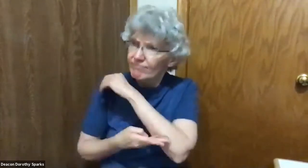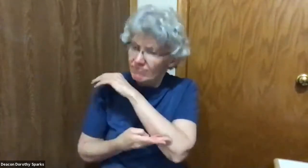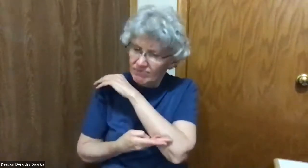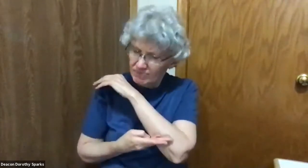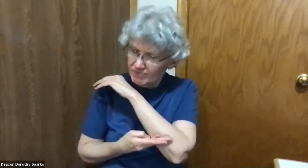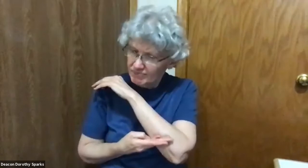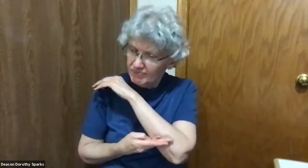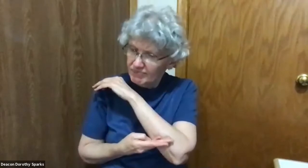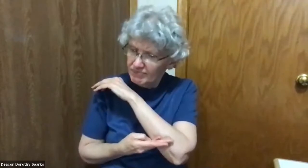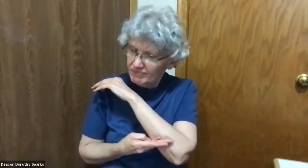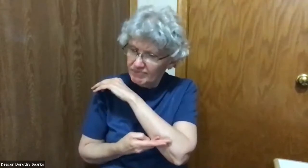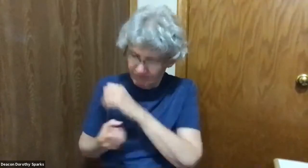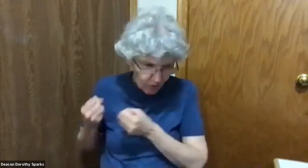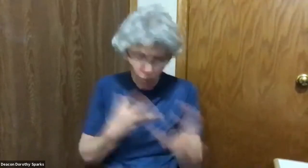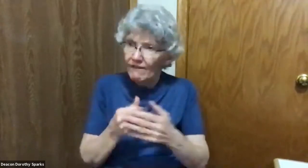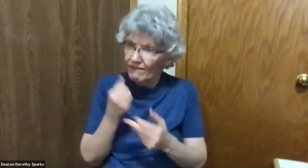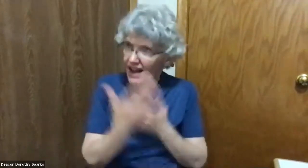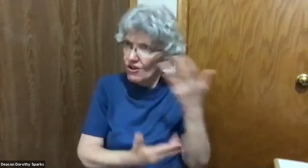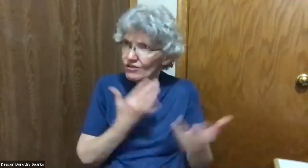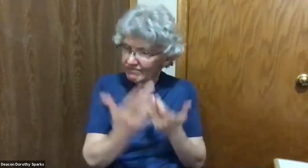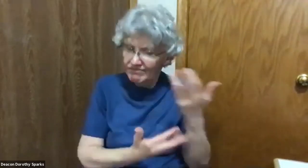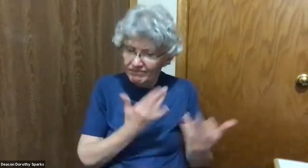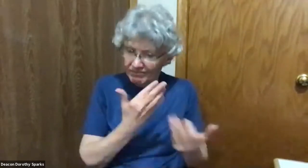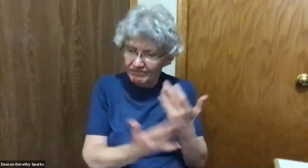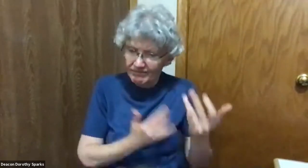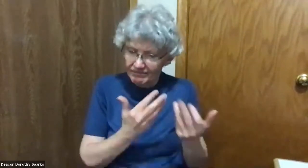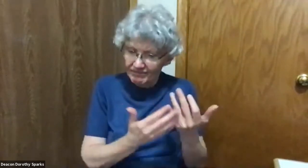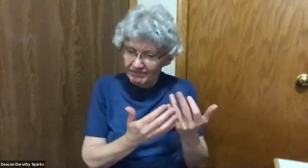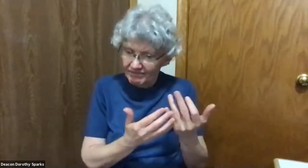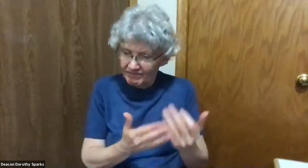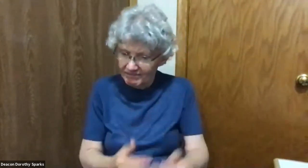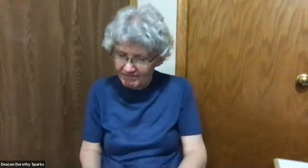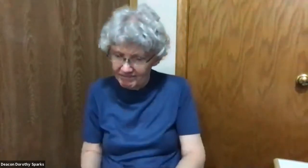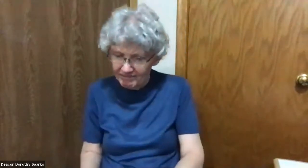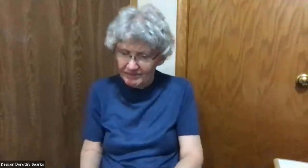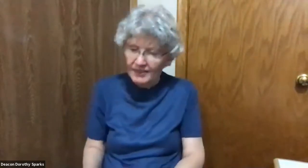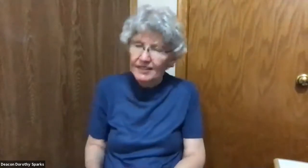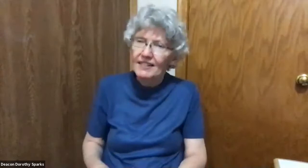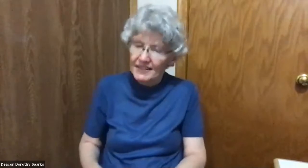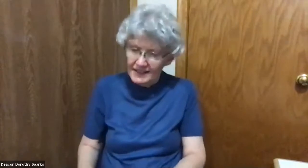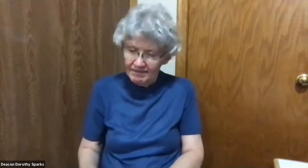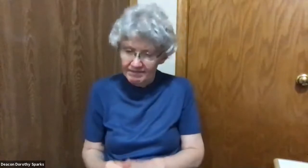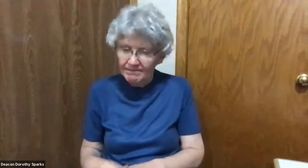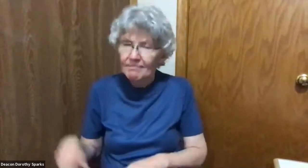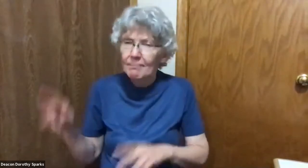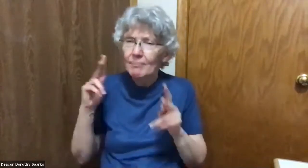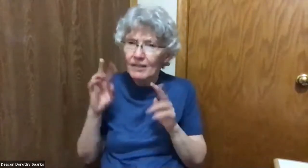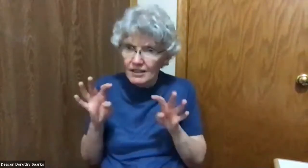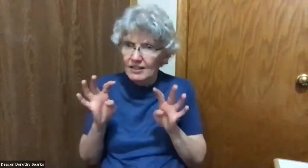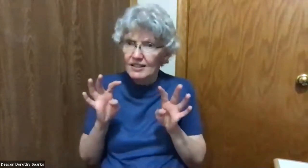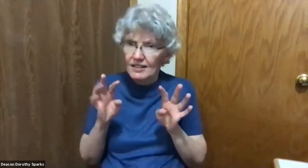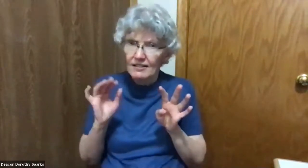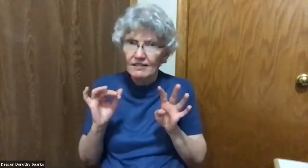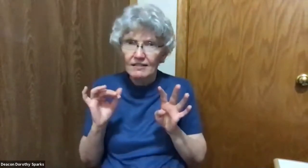Any tree that doesn't produce good fruit will be cut down and thrown into a fire."